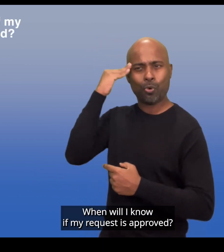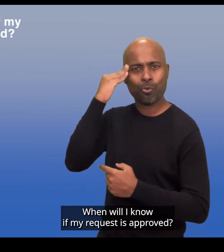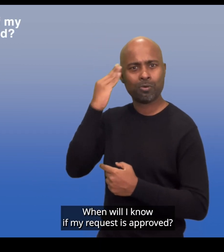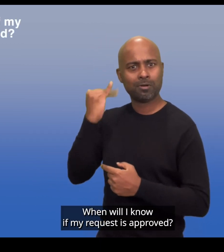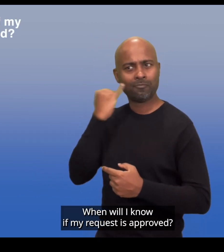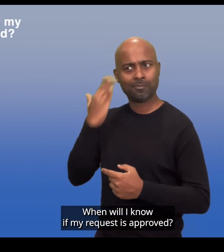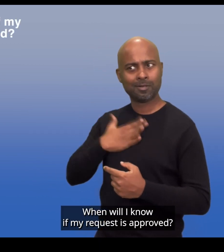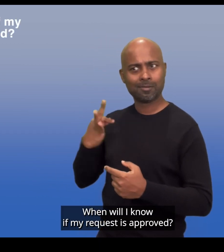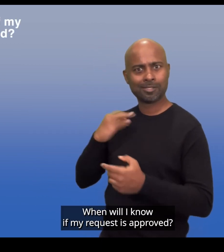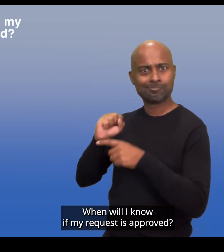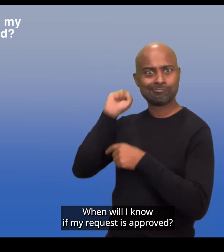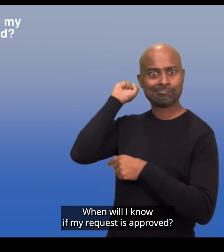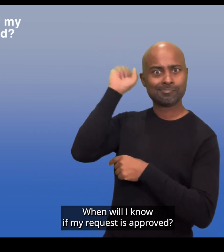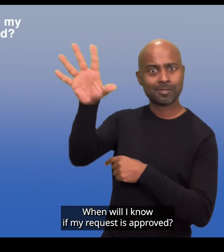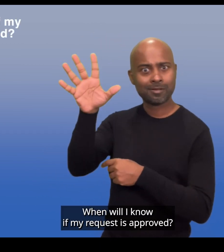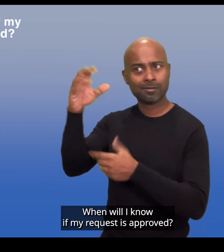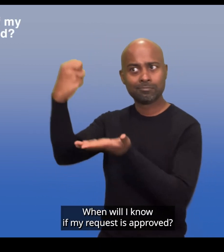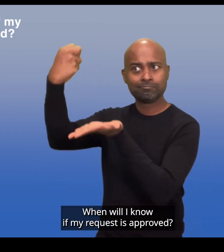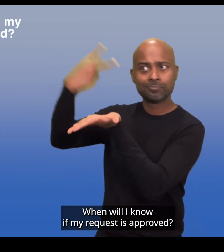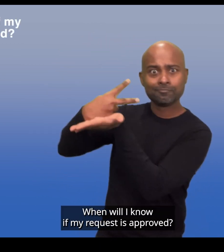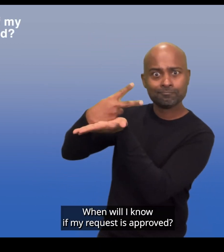When will I know if my request is approved?